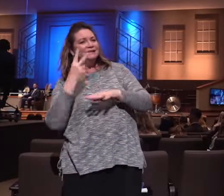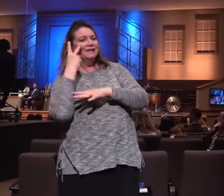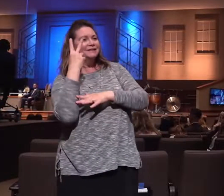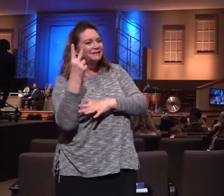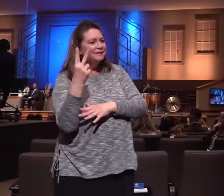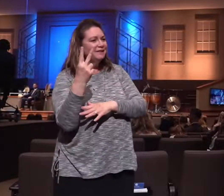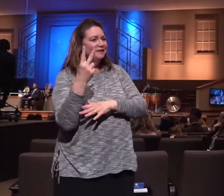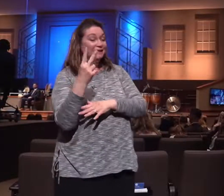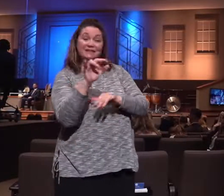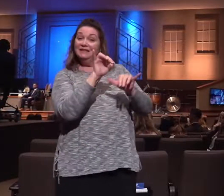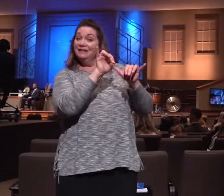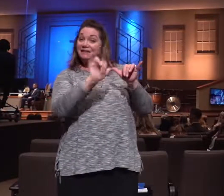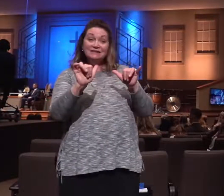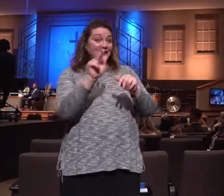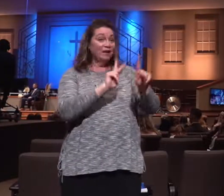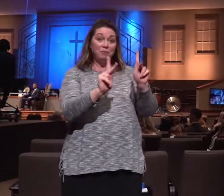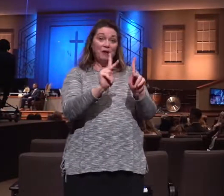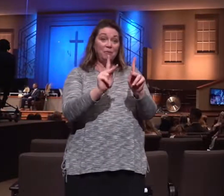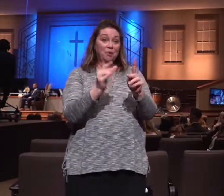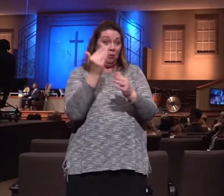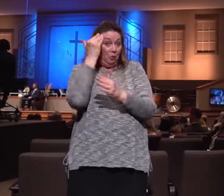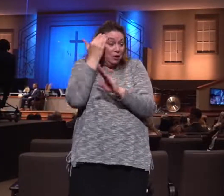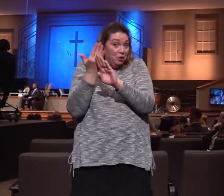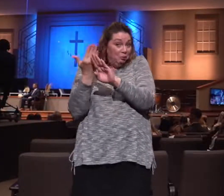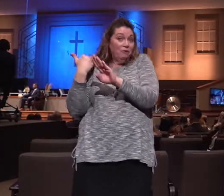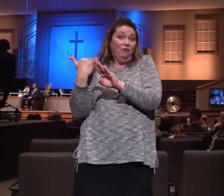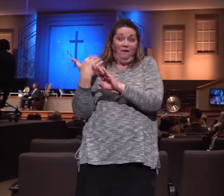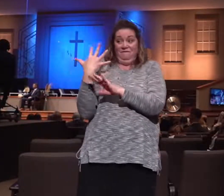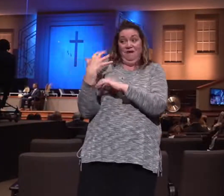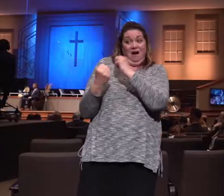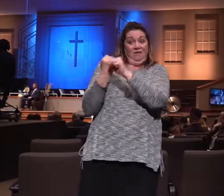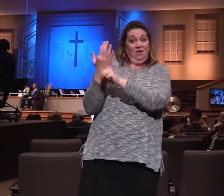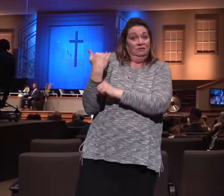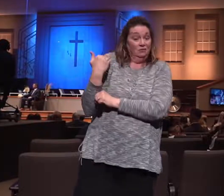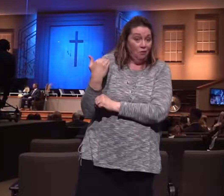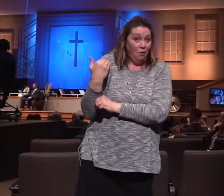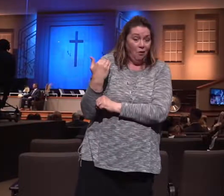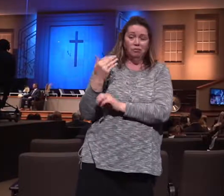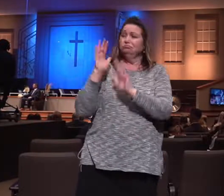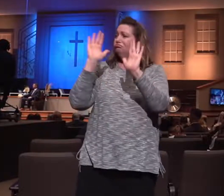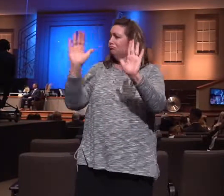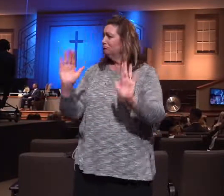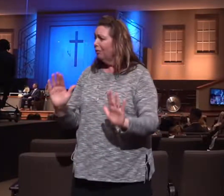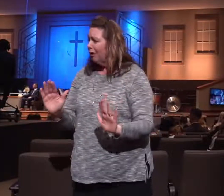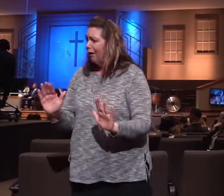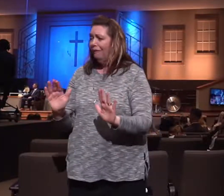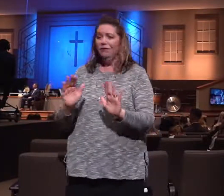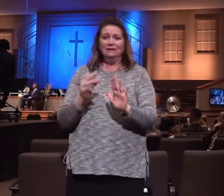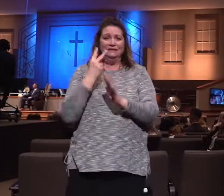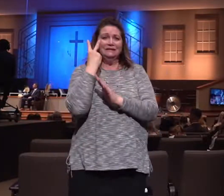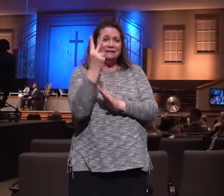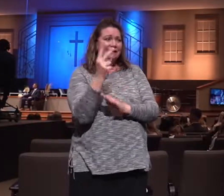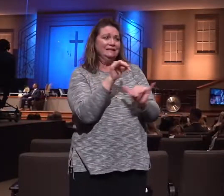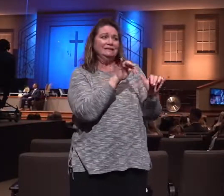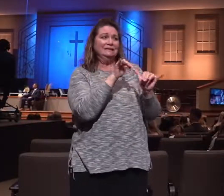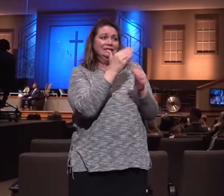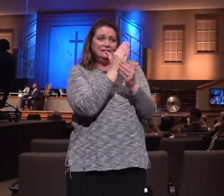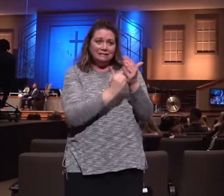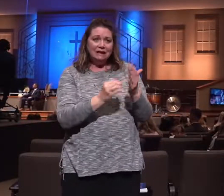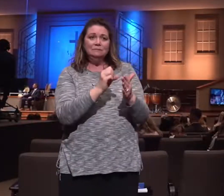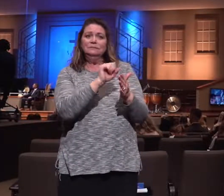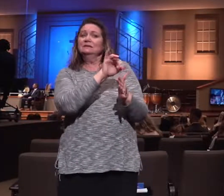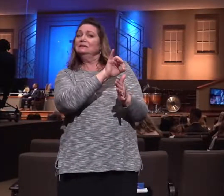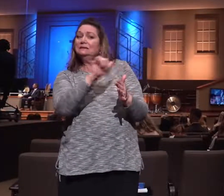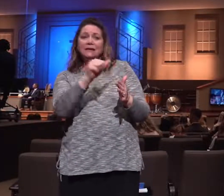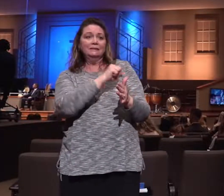we knew when we were in Bible college and when we were here as members of Lancaster Baptist Church and part of the staff here. And I just want to say thank you for